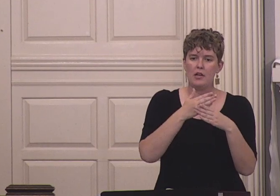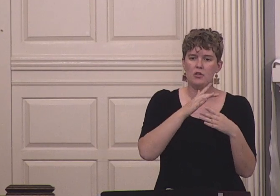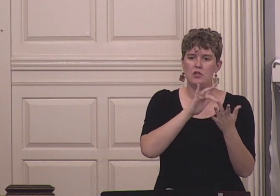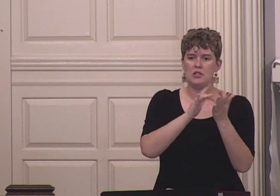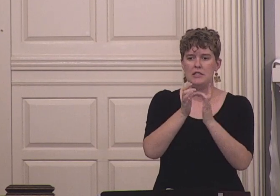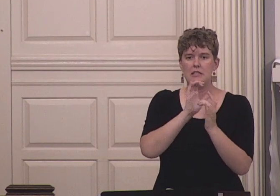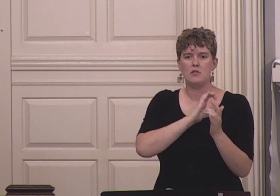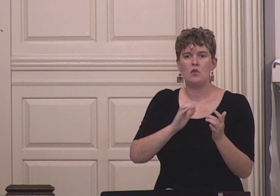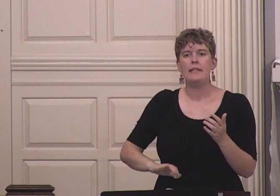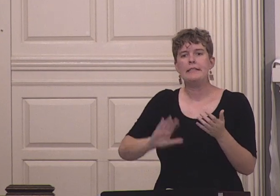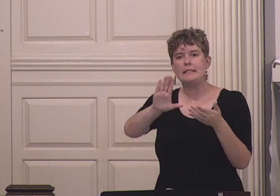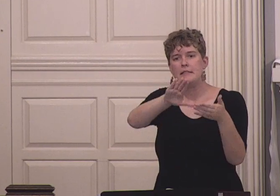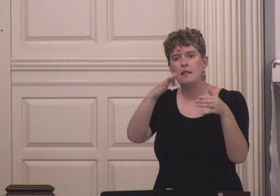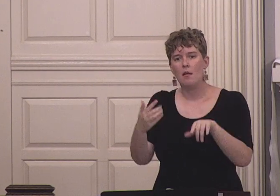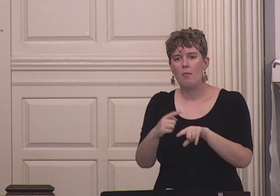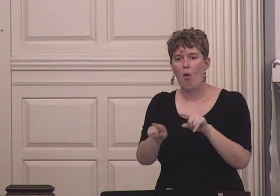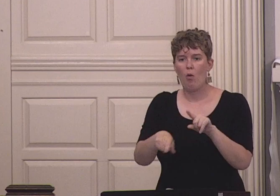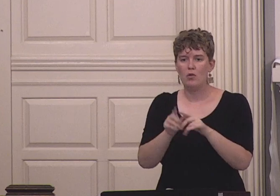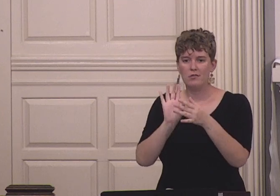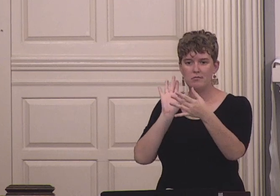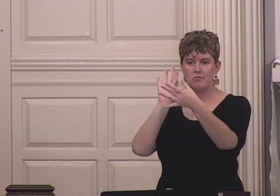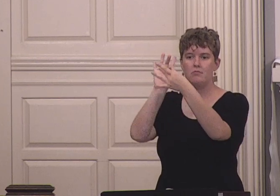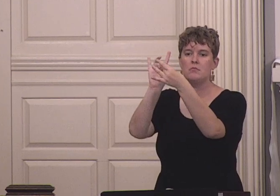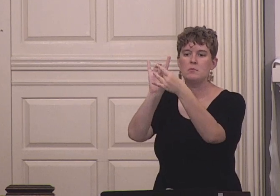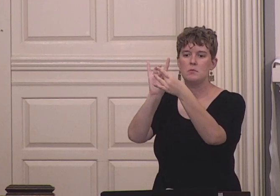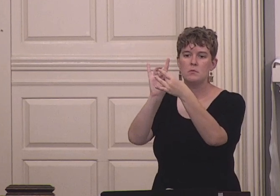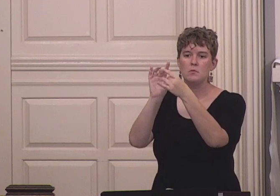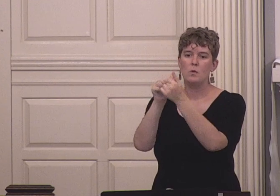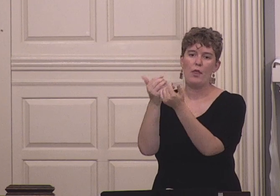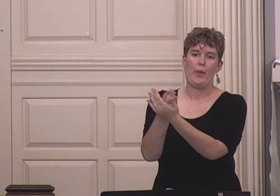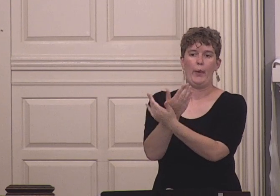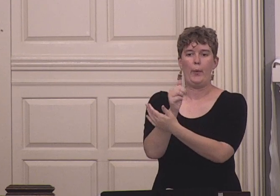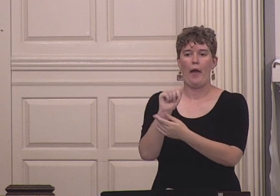Christ, the new Adam, in his resurrection.